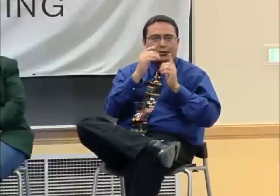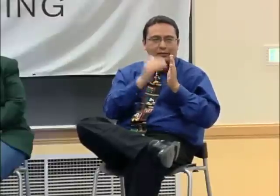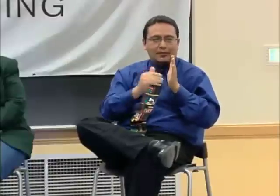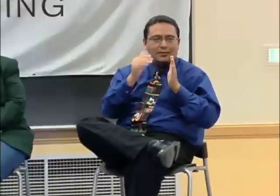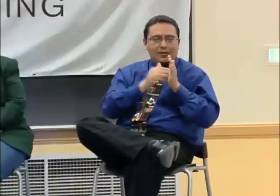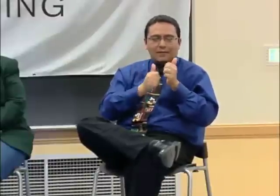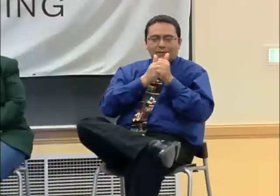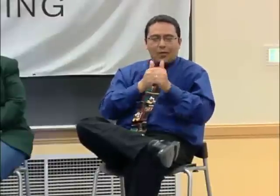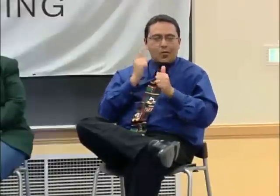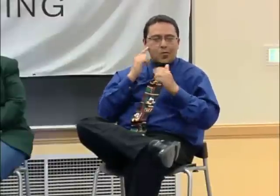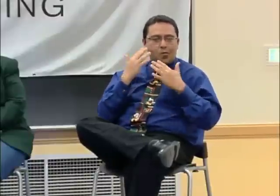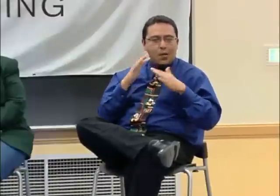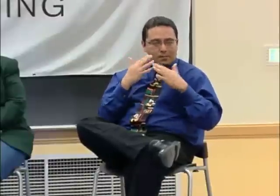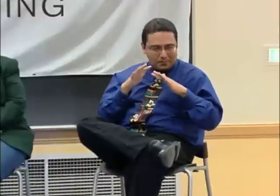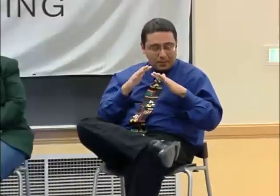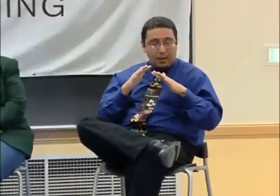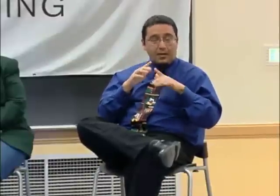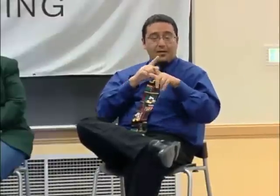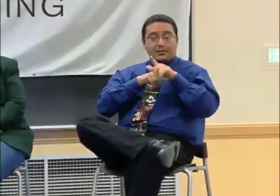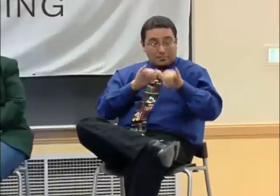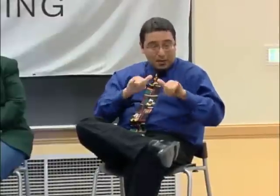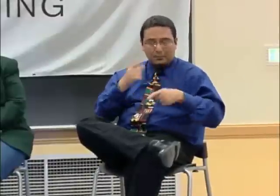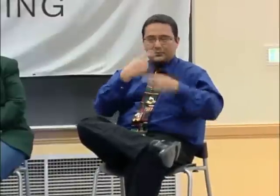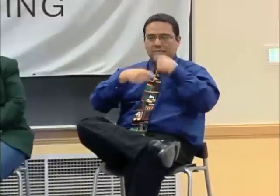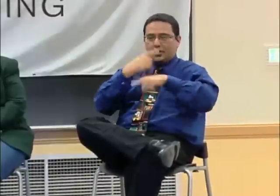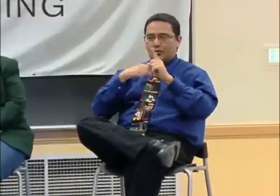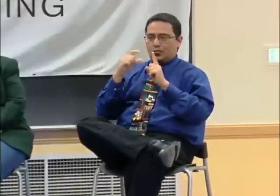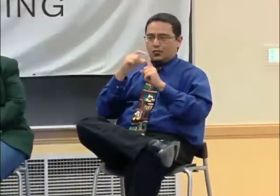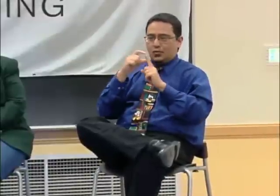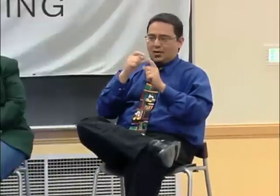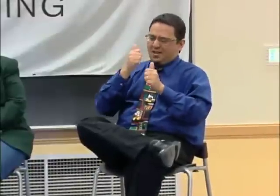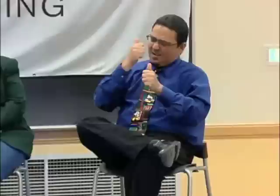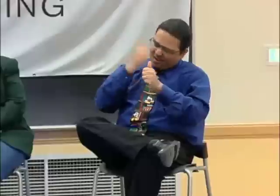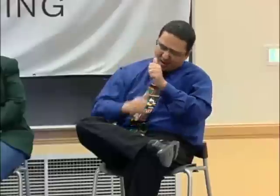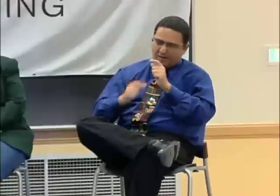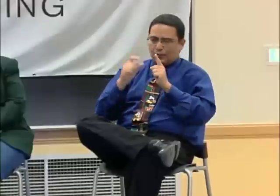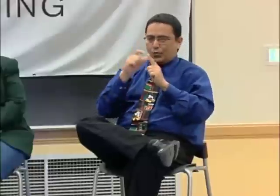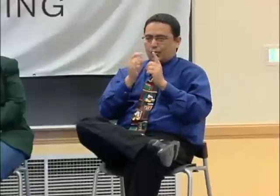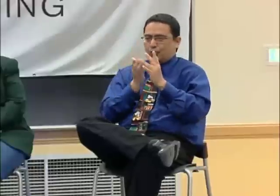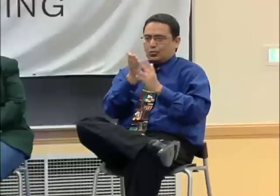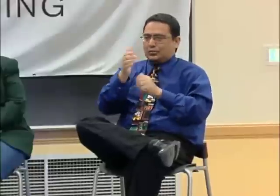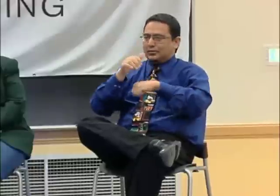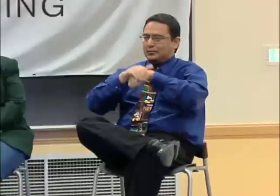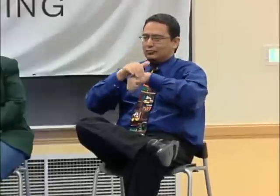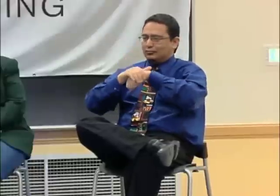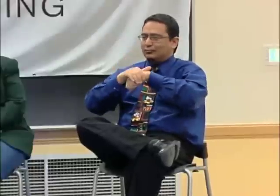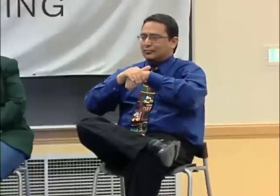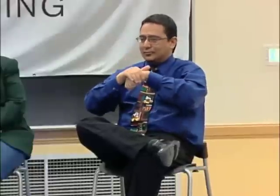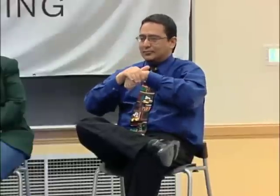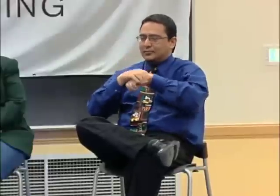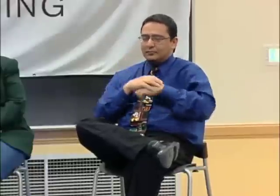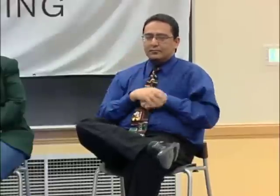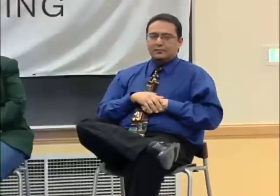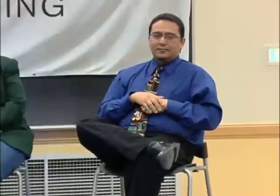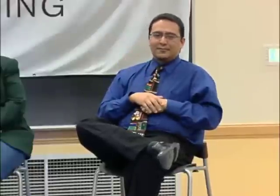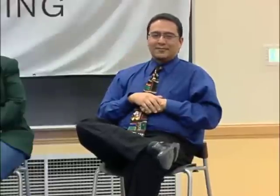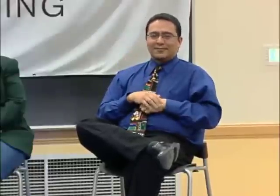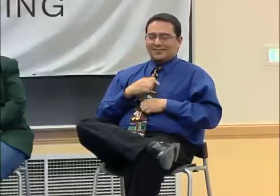speech, using rhythm, using words. And at the same time, he would sign the words exactly as it would be spoken in